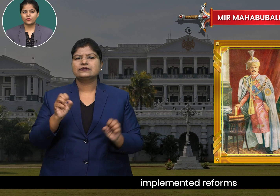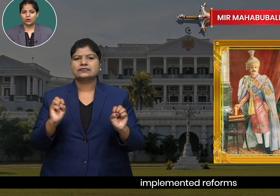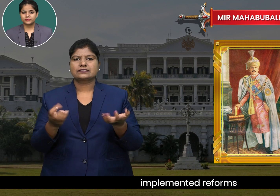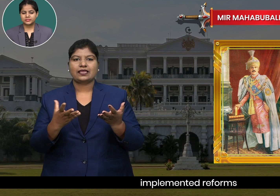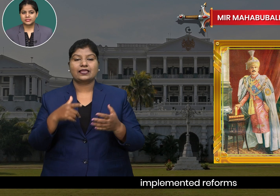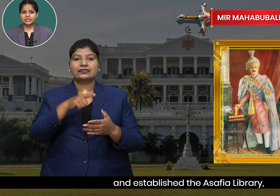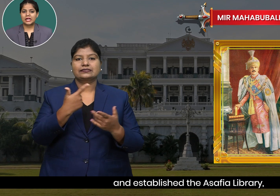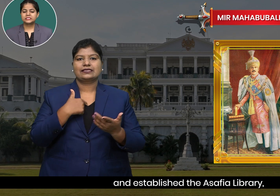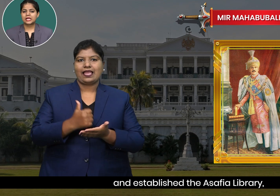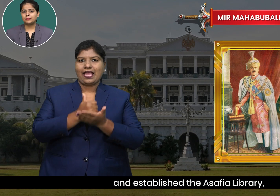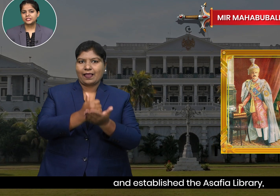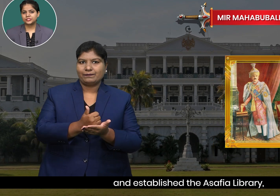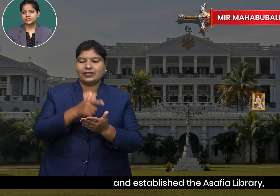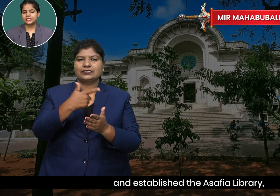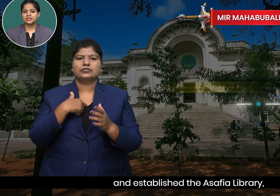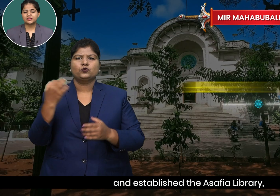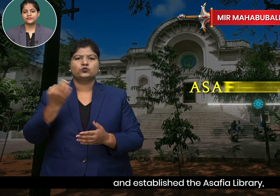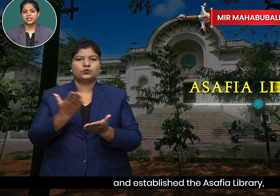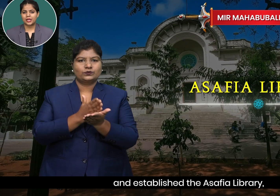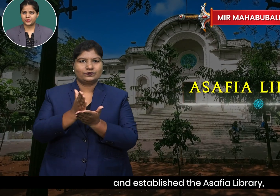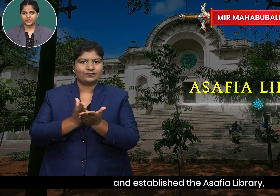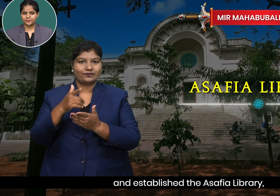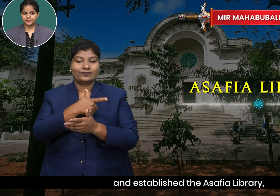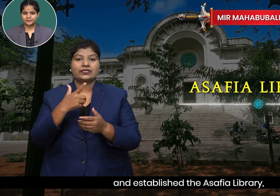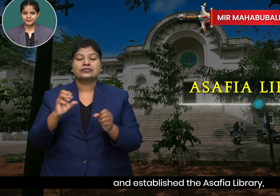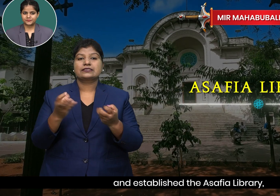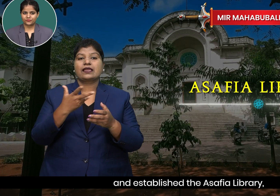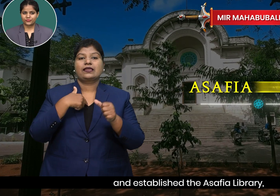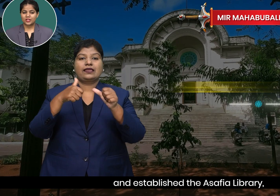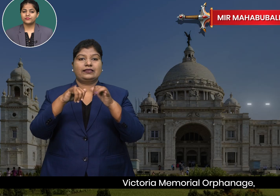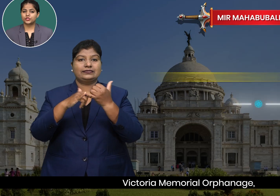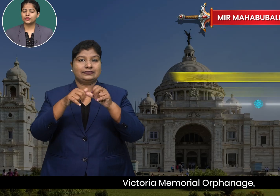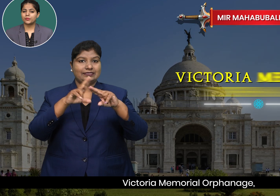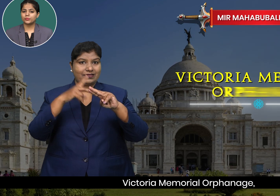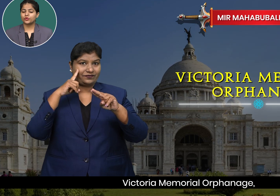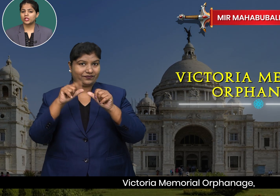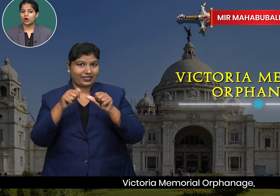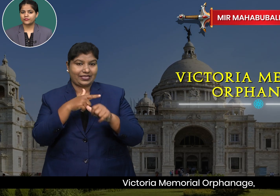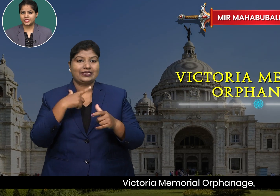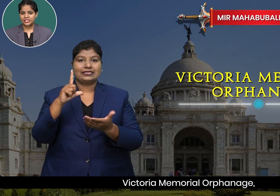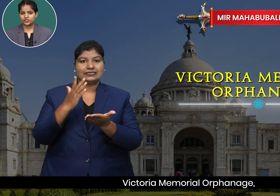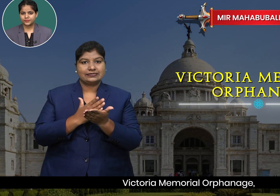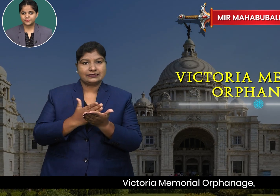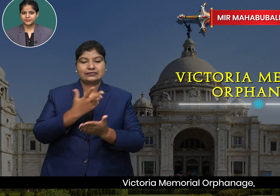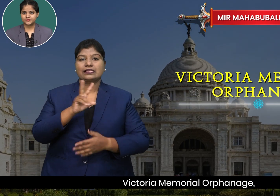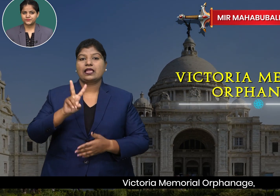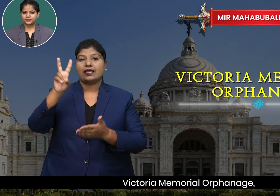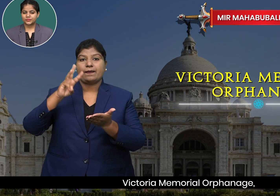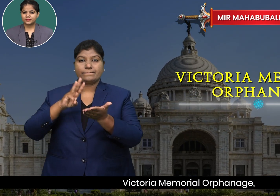implemented reforms and established the Asafia Library, Victoria Memorial Orphanage,